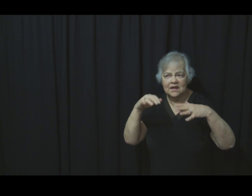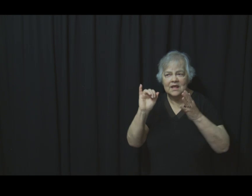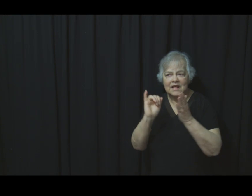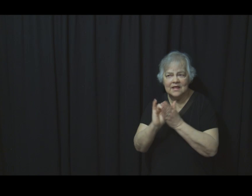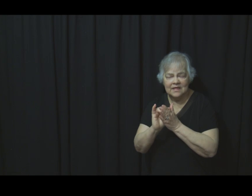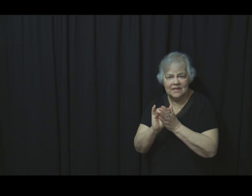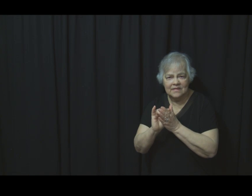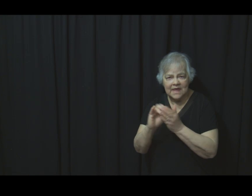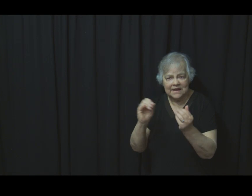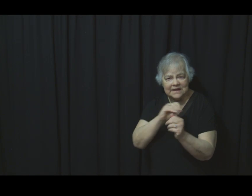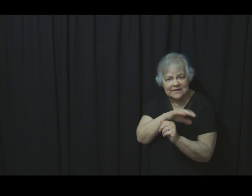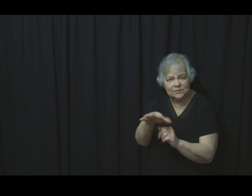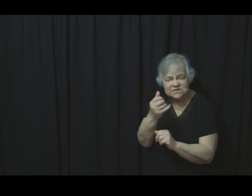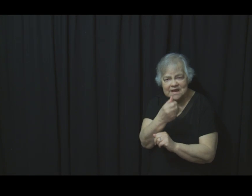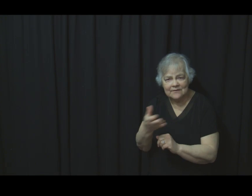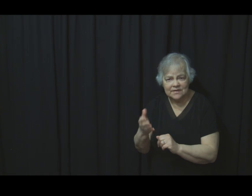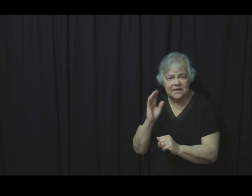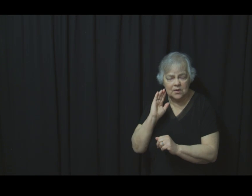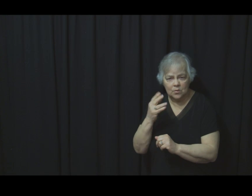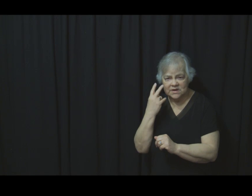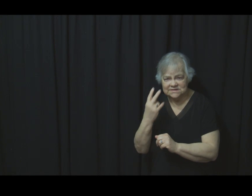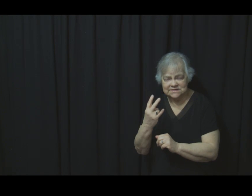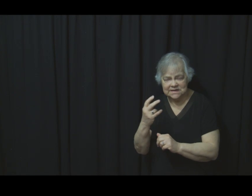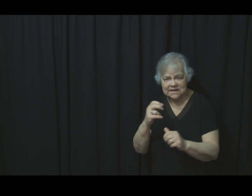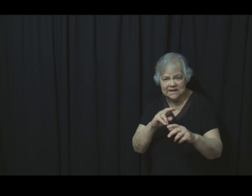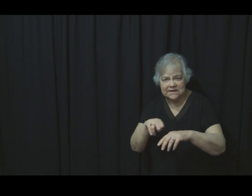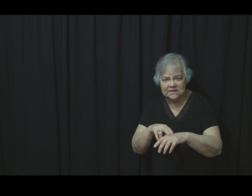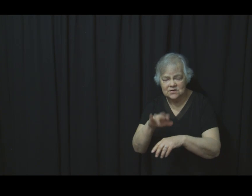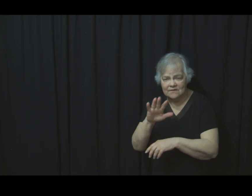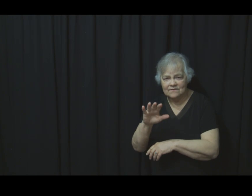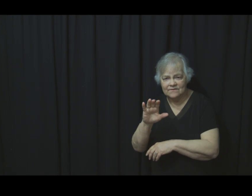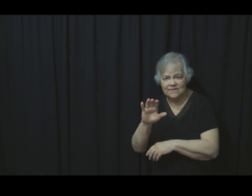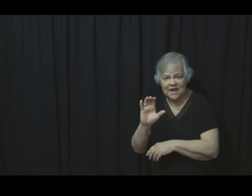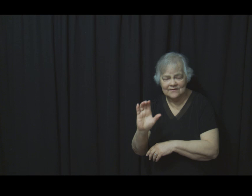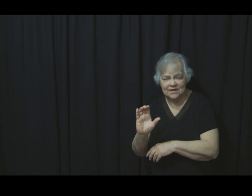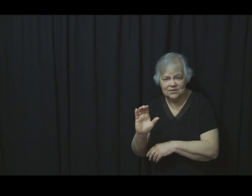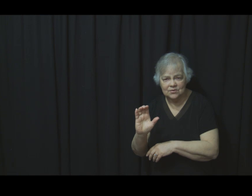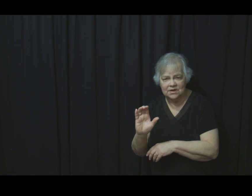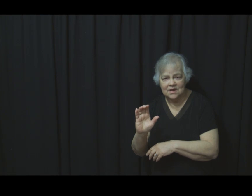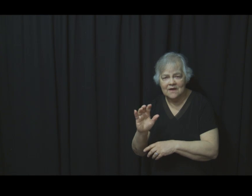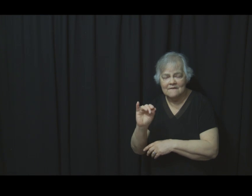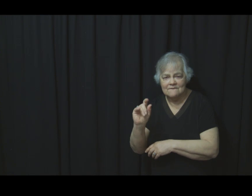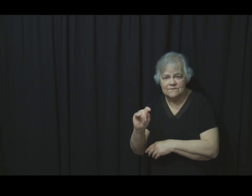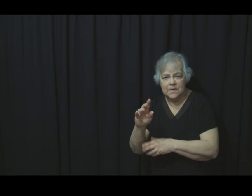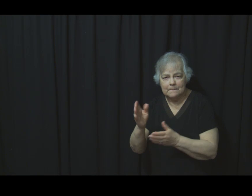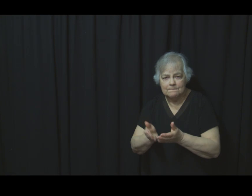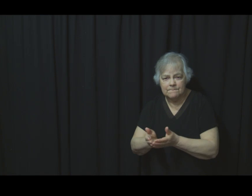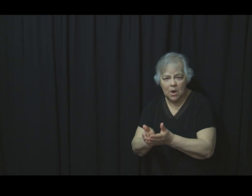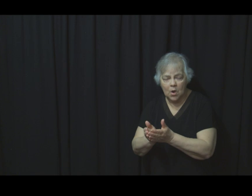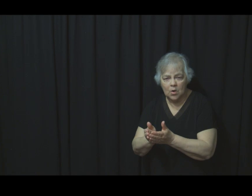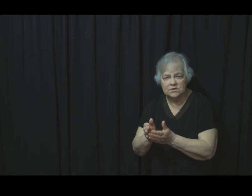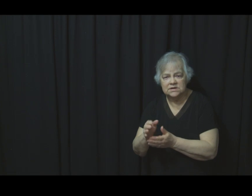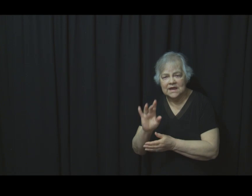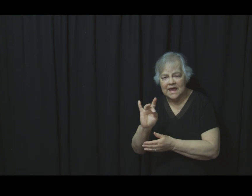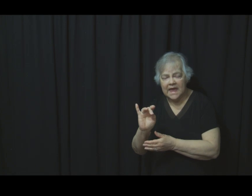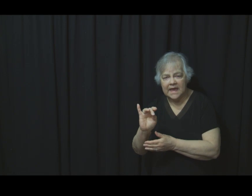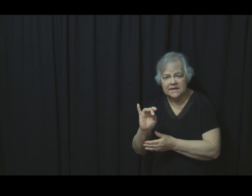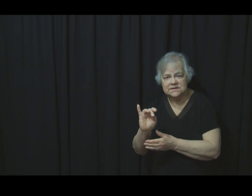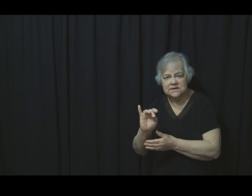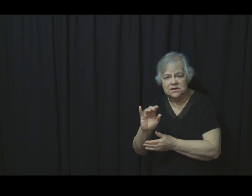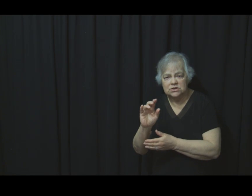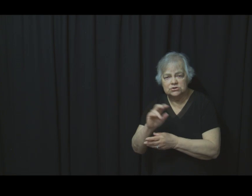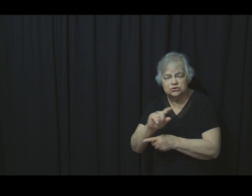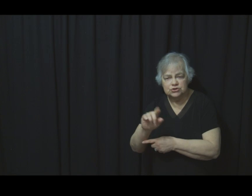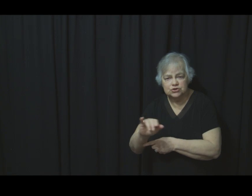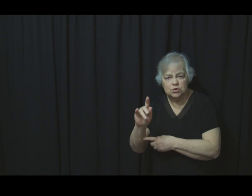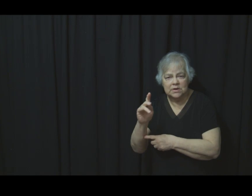we observe in nature. A 500-foot wooden boat, 8 zookeepers for 14,000 individual animals, every